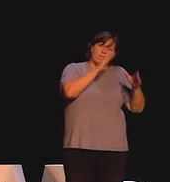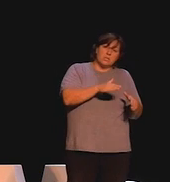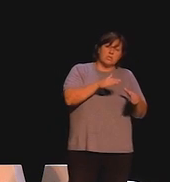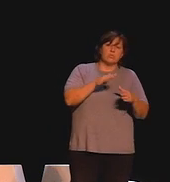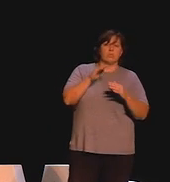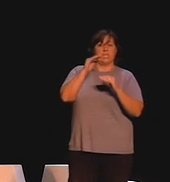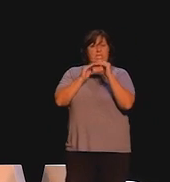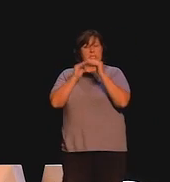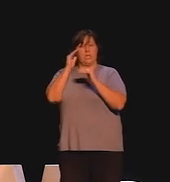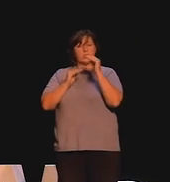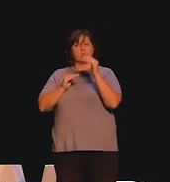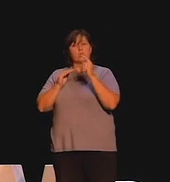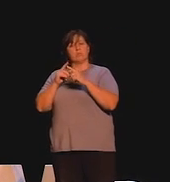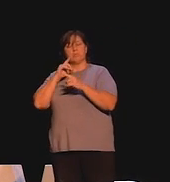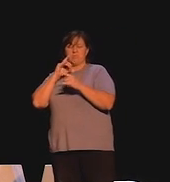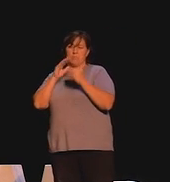wedge, that's